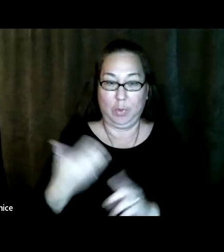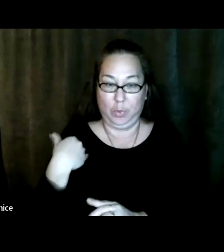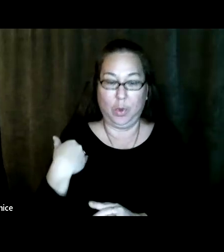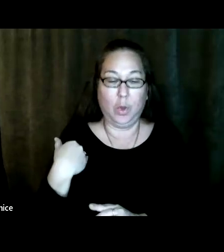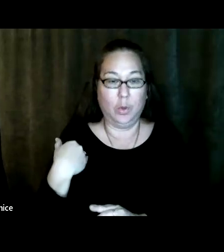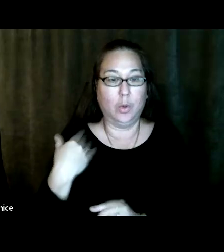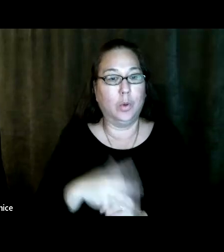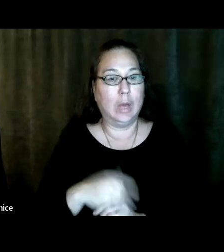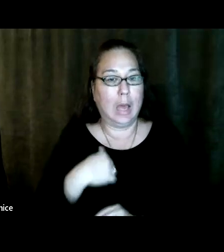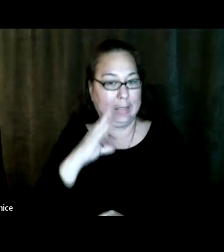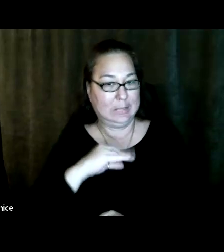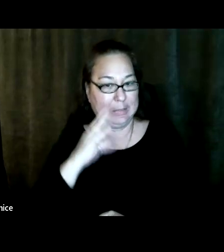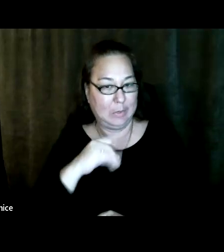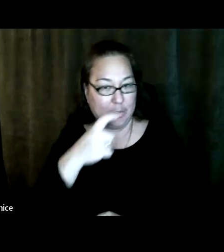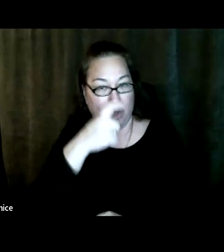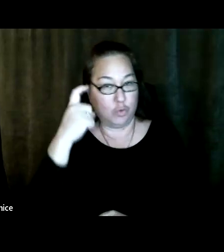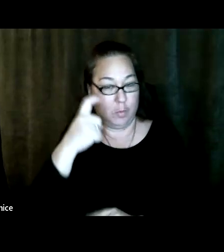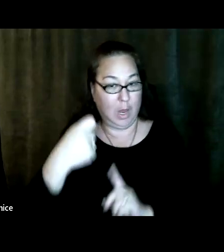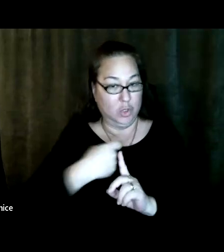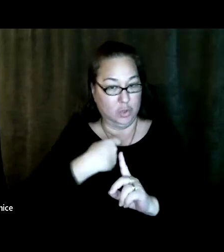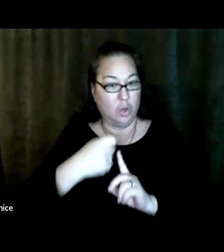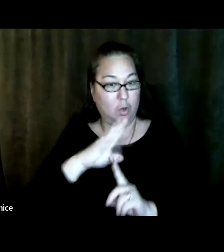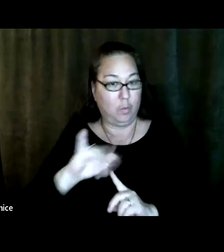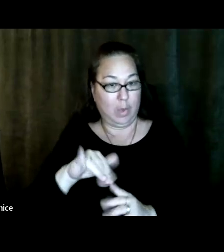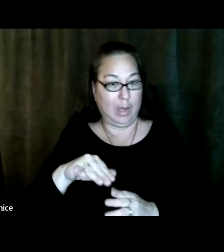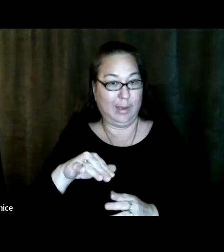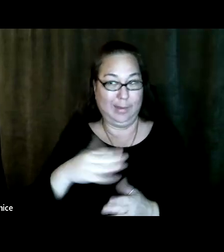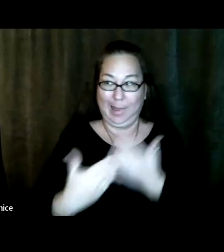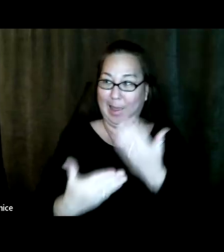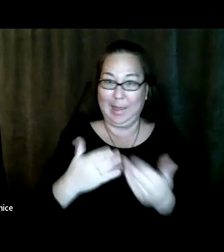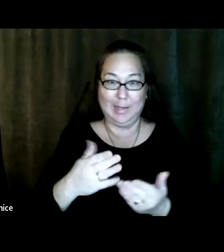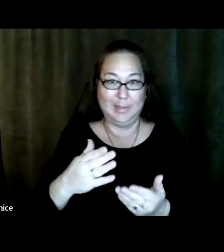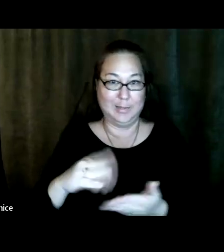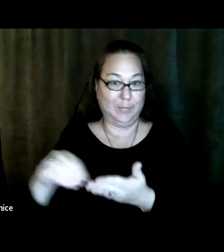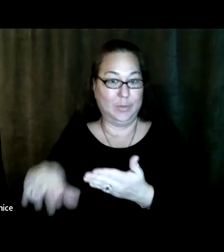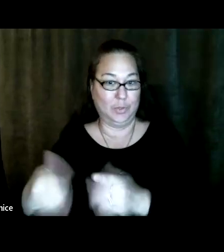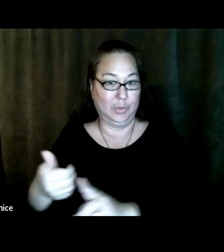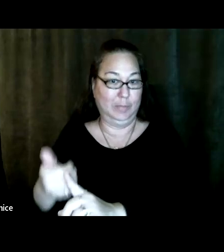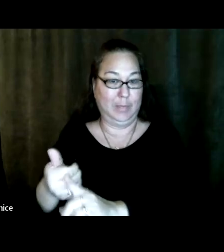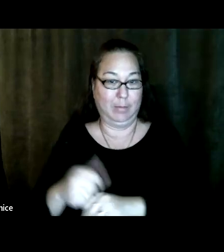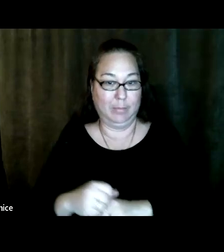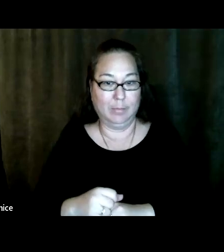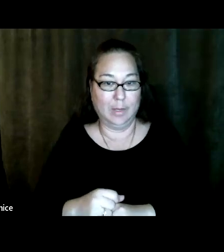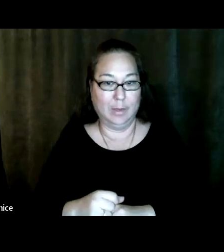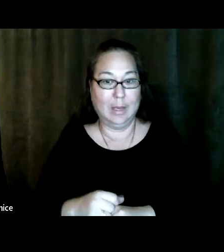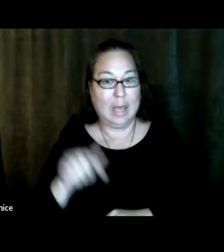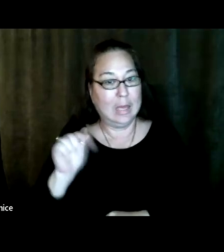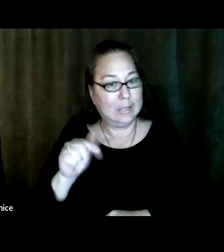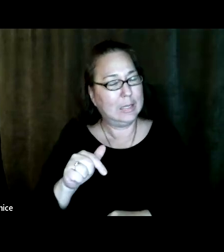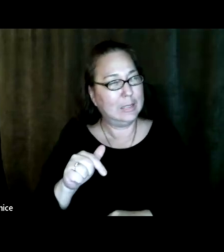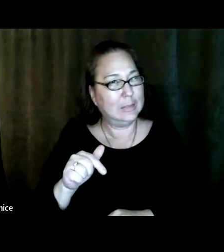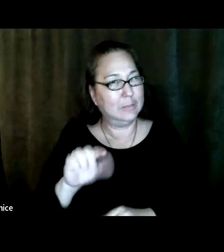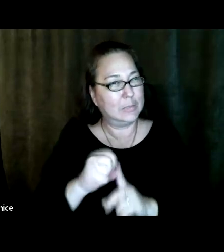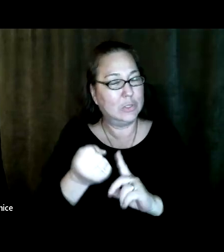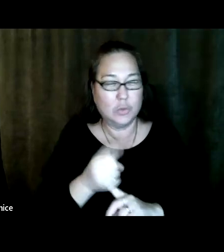This was precipitated by threats of physical harm. This incident was extremely difficult, not only for